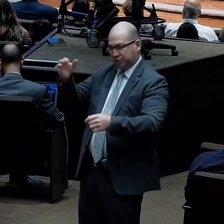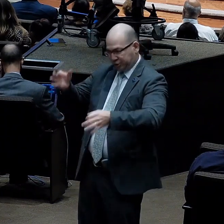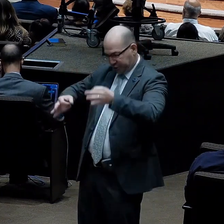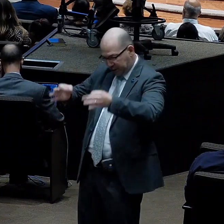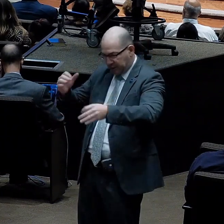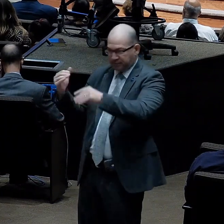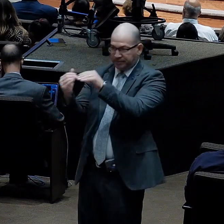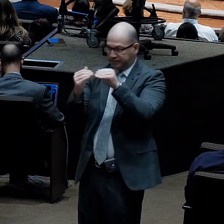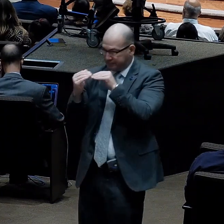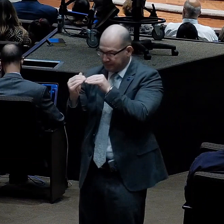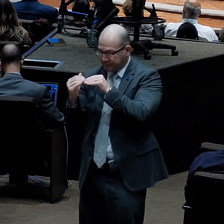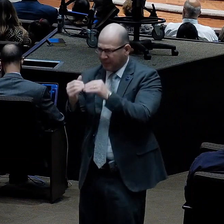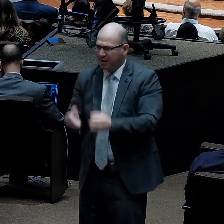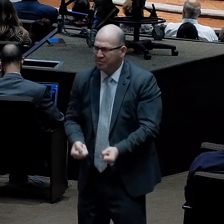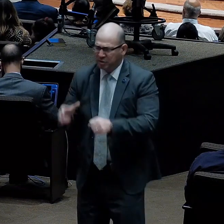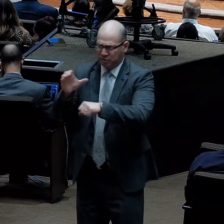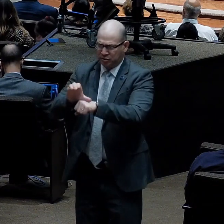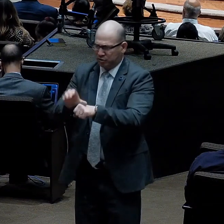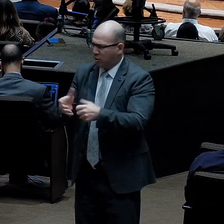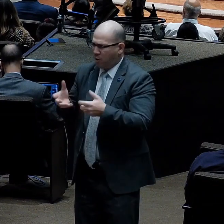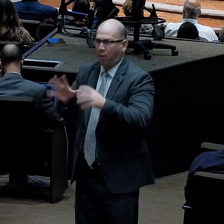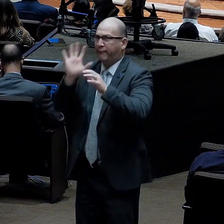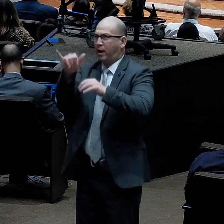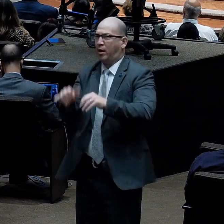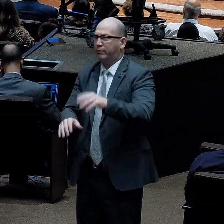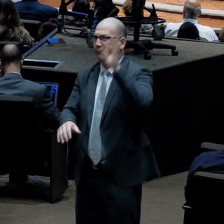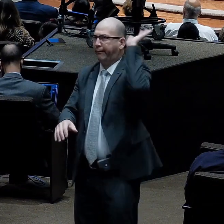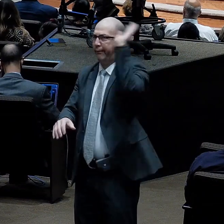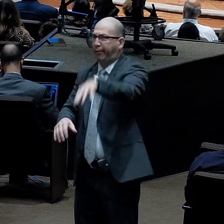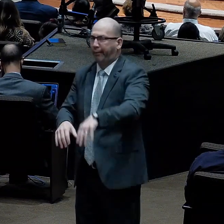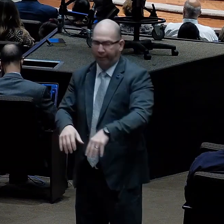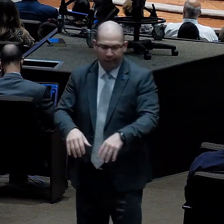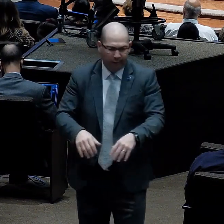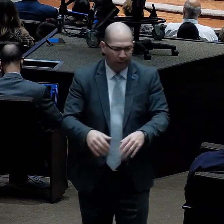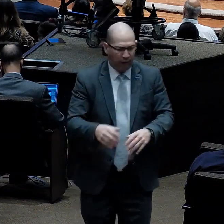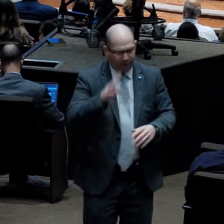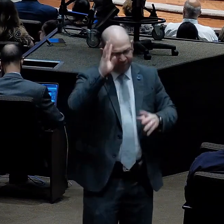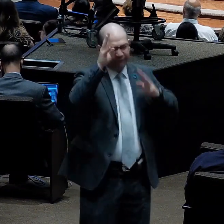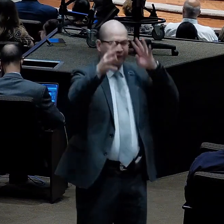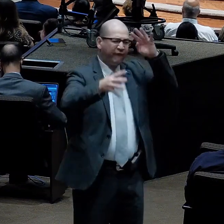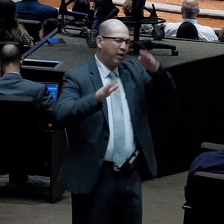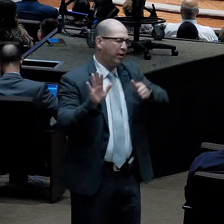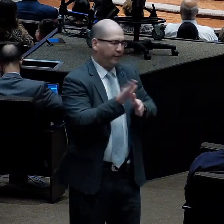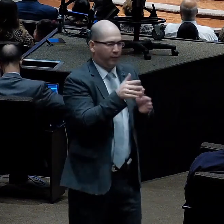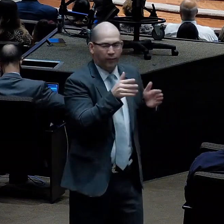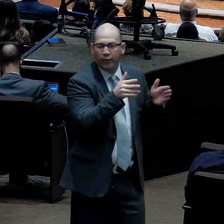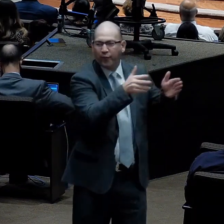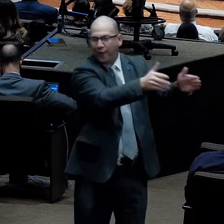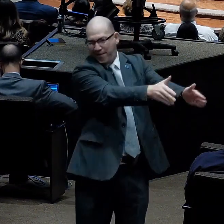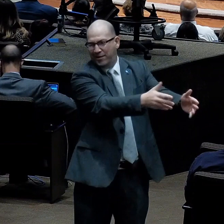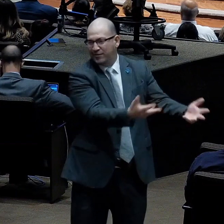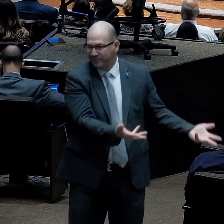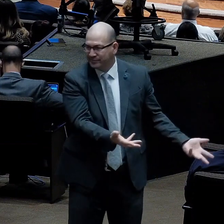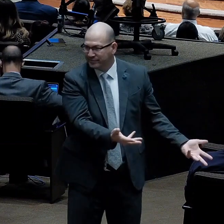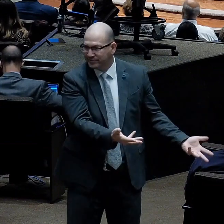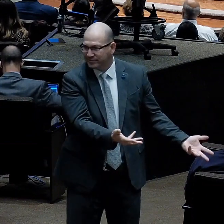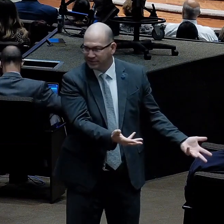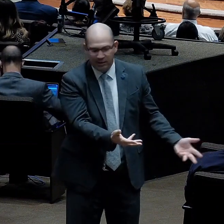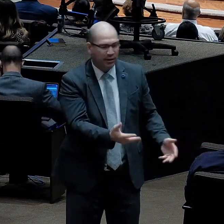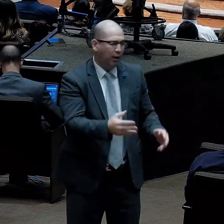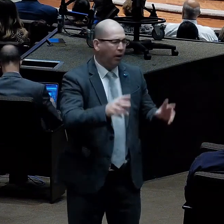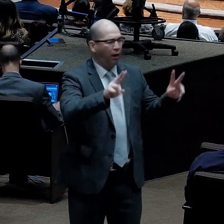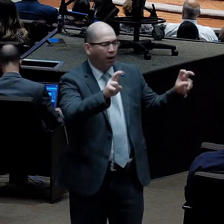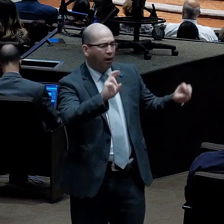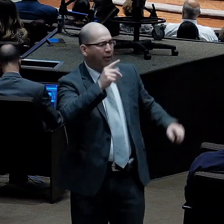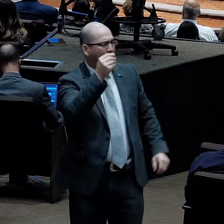the moral law of God. And as I've preached many times, they're sliding into a misrepresentation of grace. You'll find that they are also